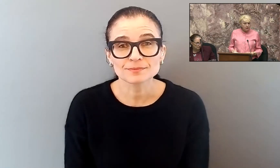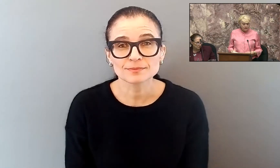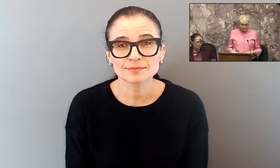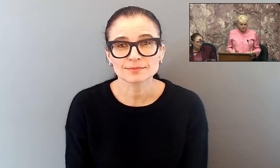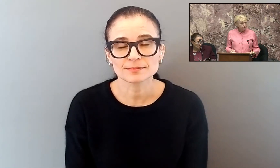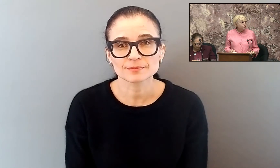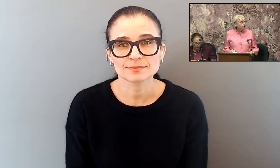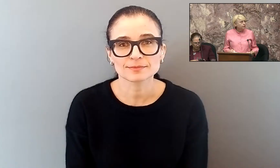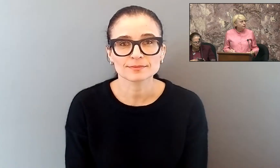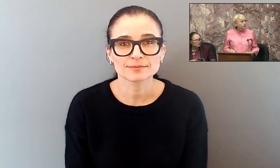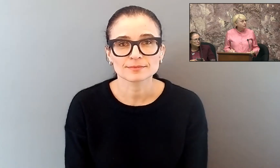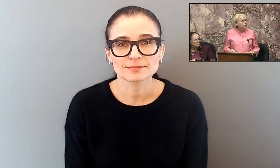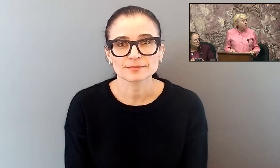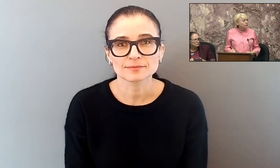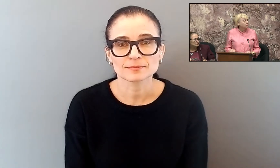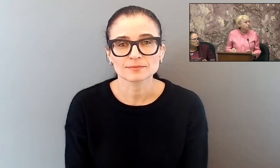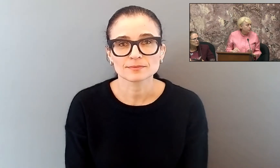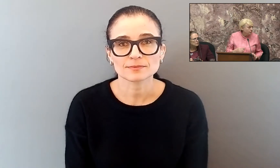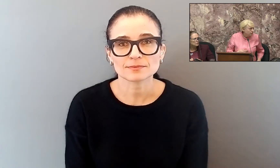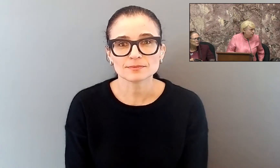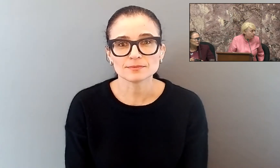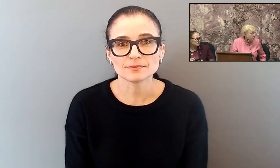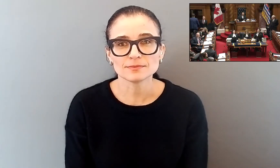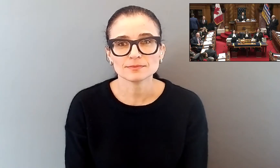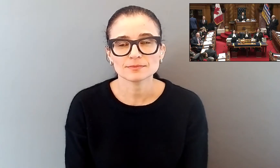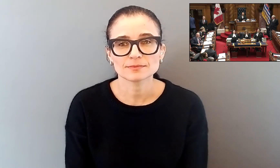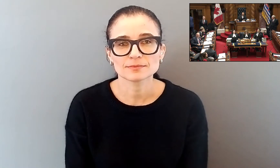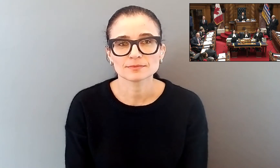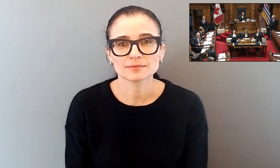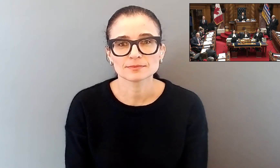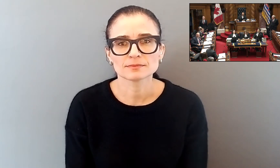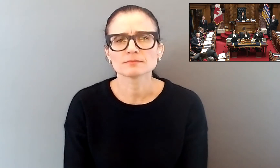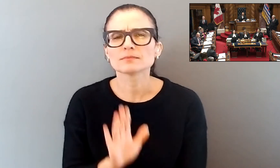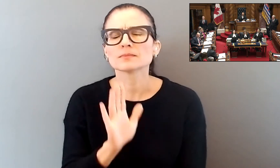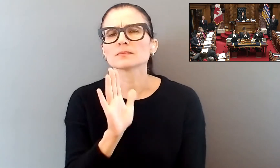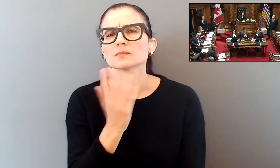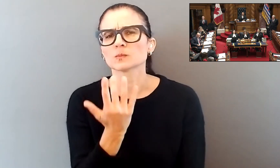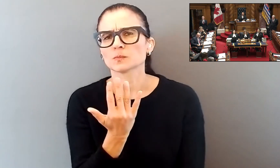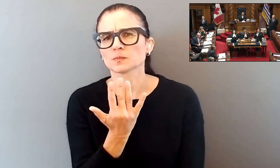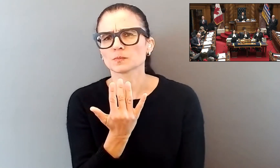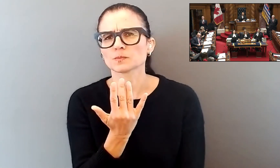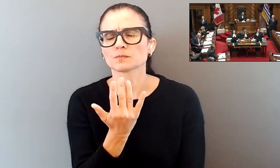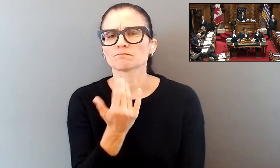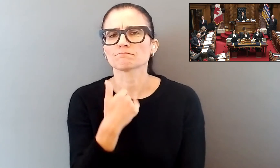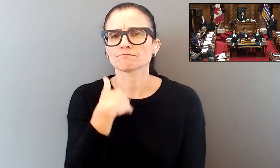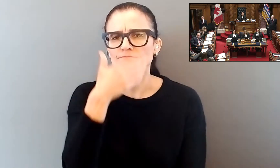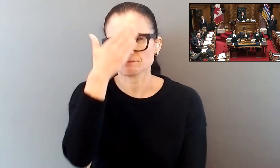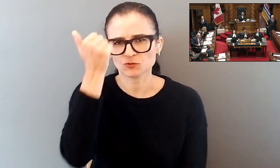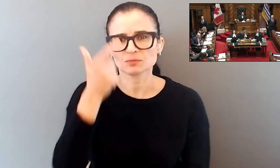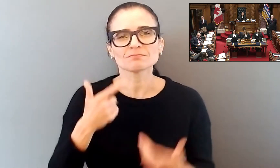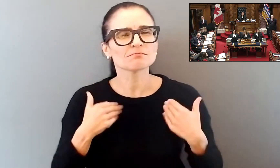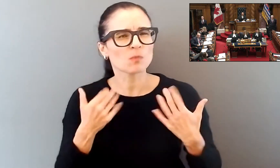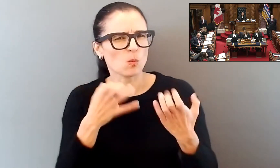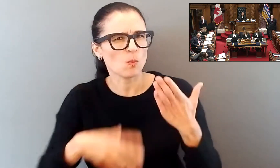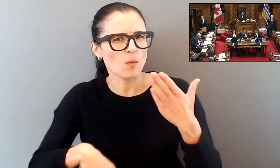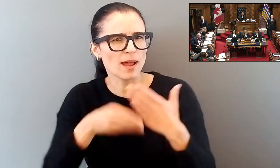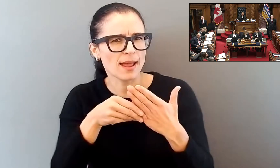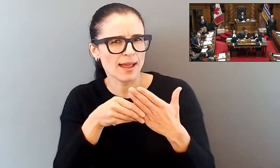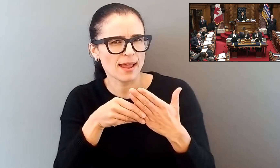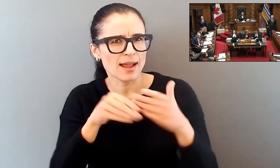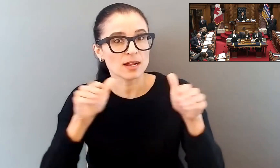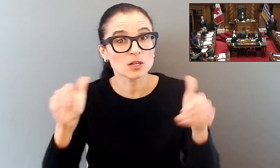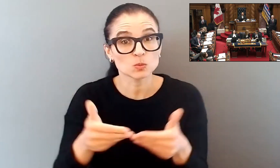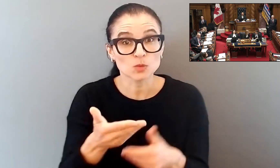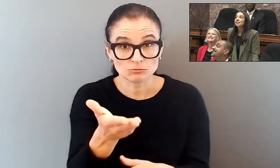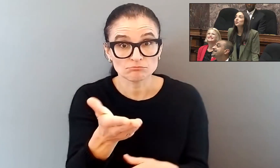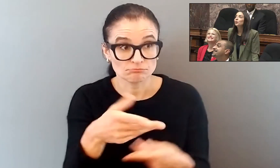Let's hold it. Minister has introduction to make. Is leave granted? Aye. Please proceed. Thank you. The